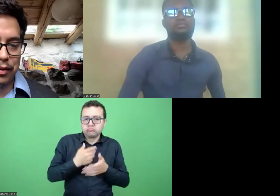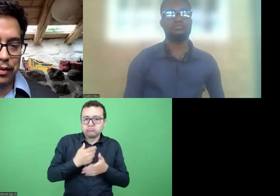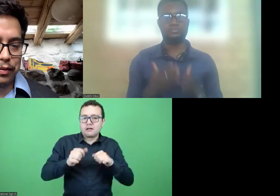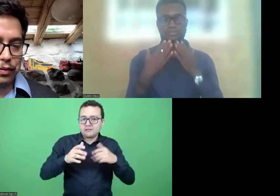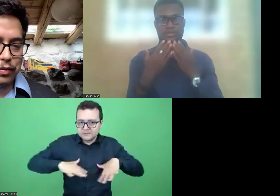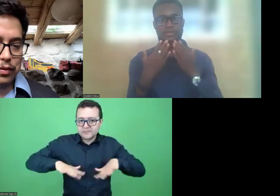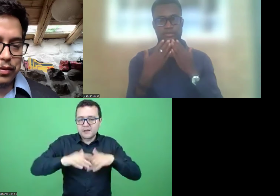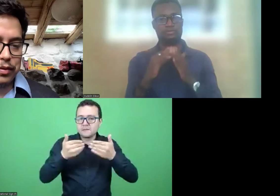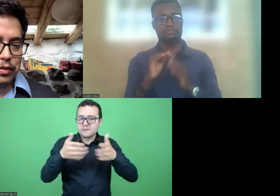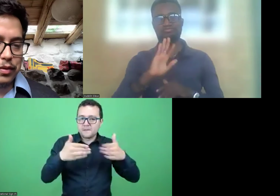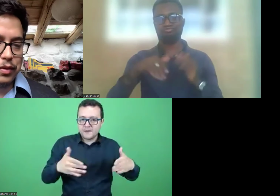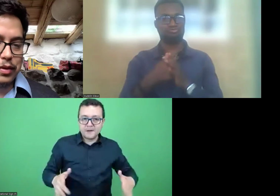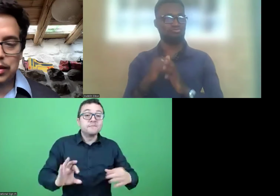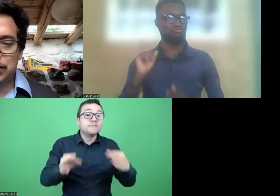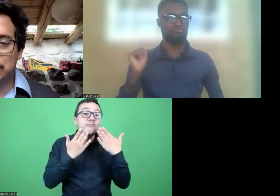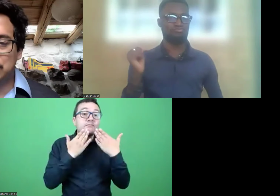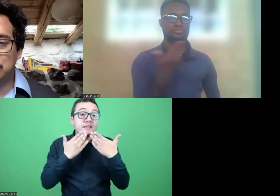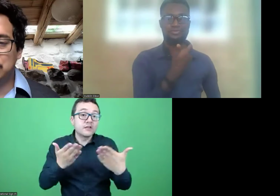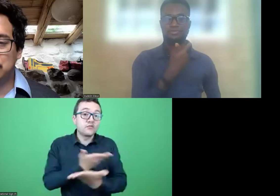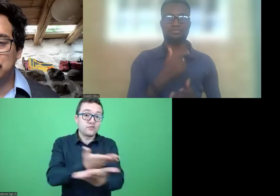everyone.